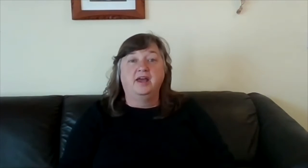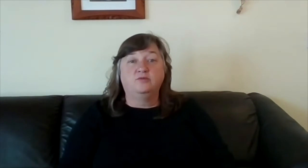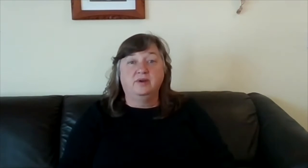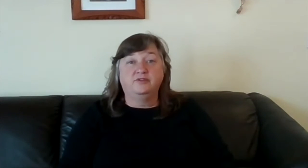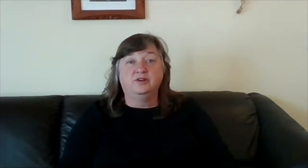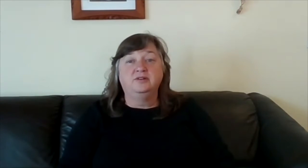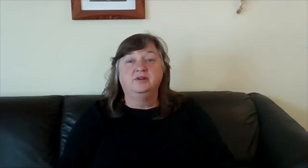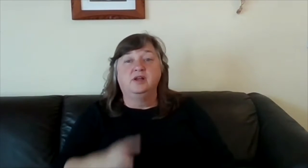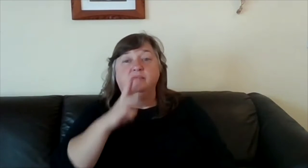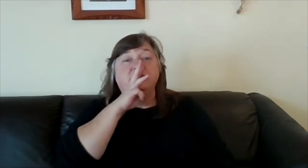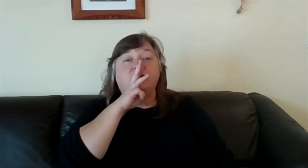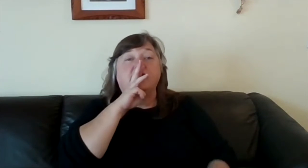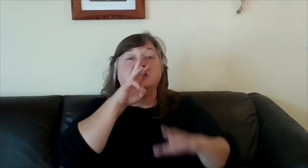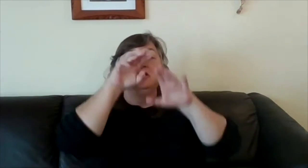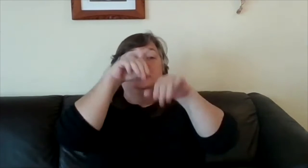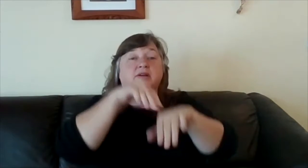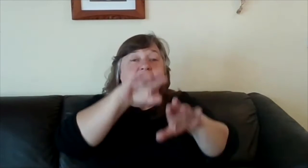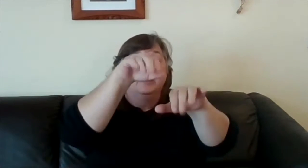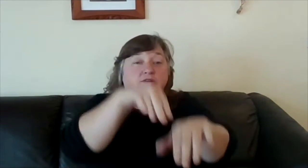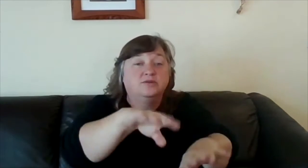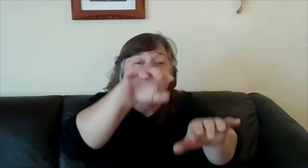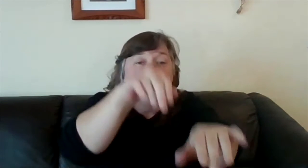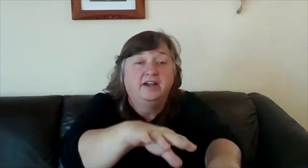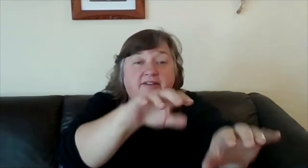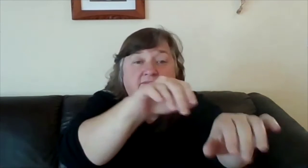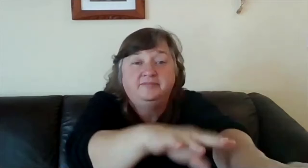And river, the water that goes in a line